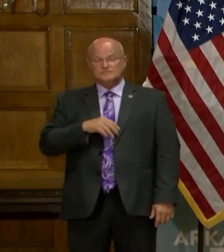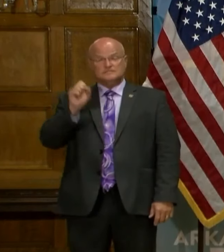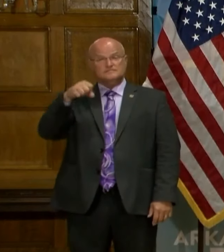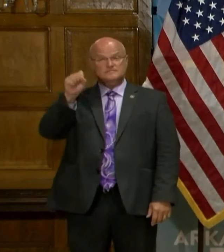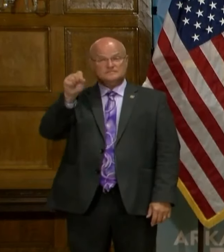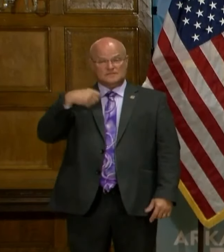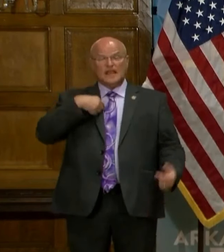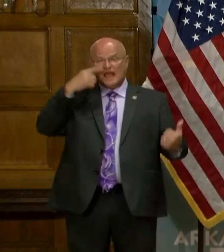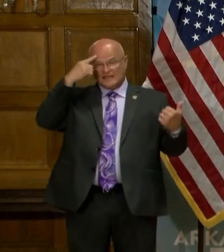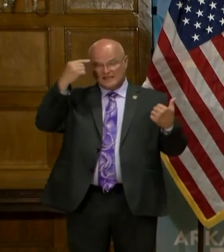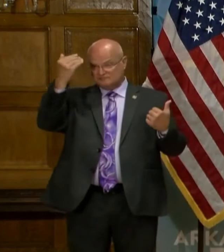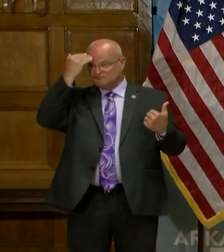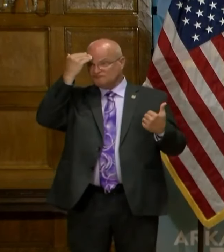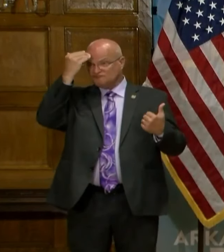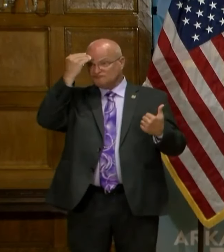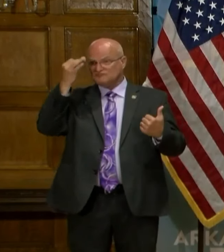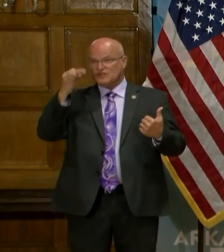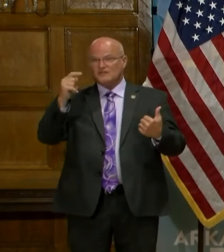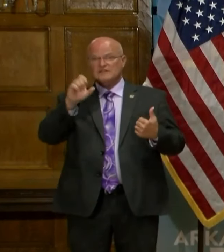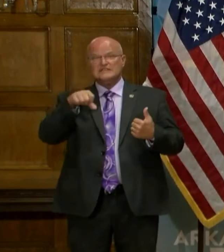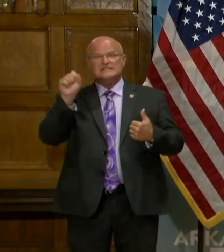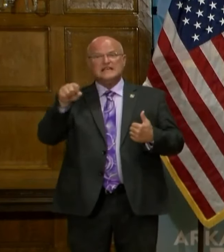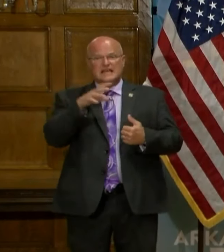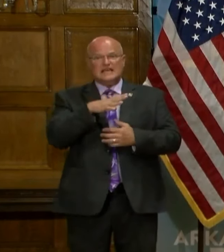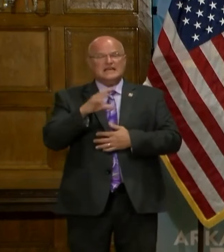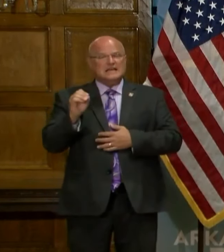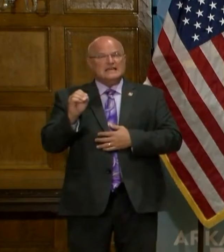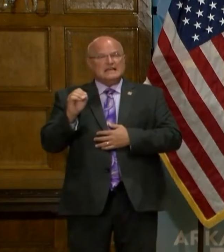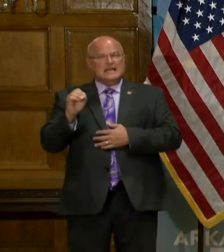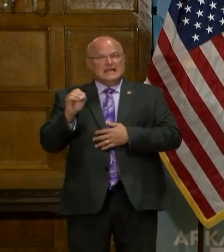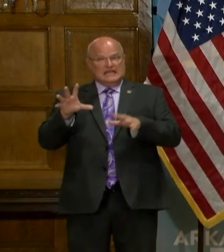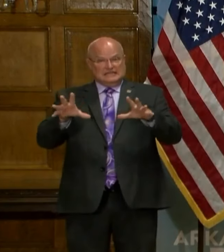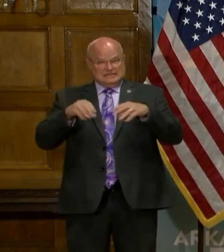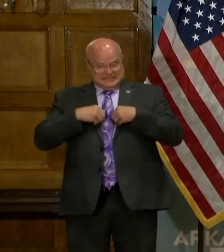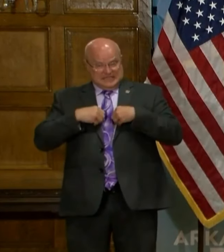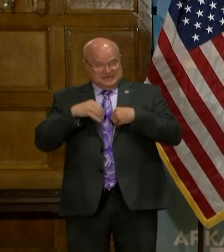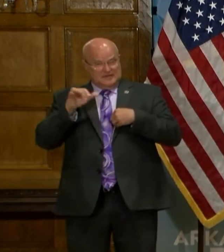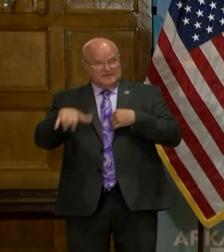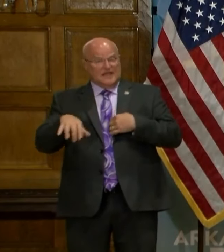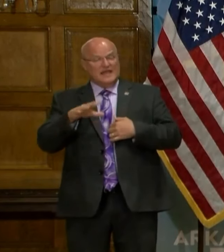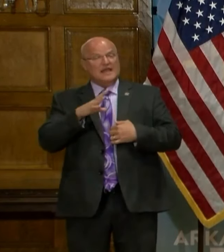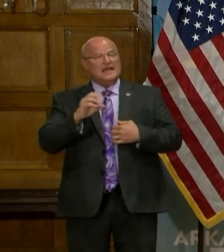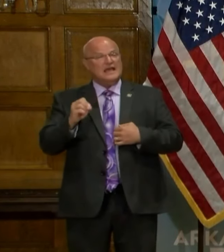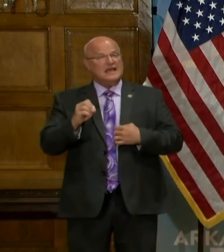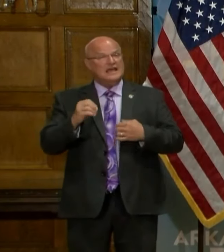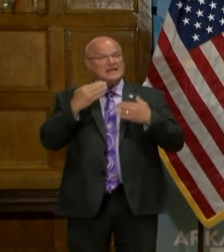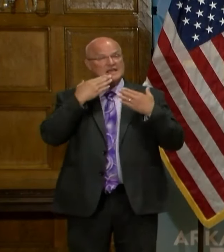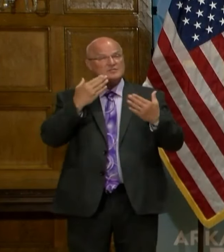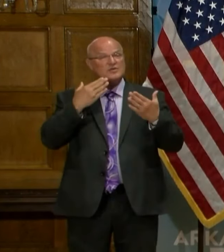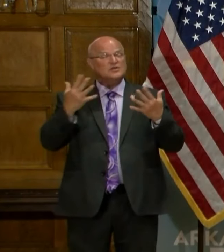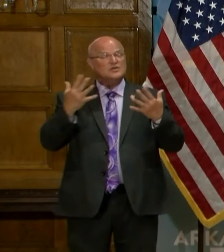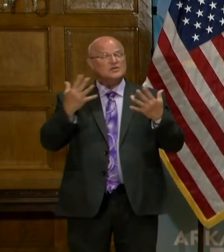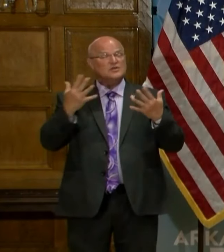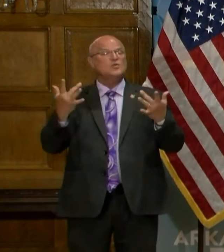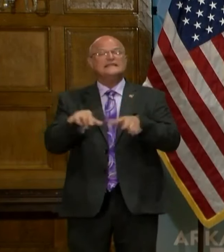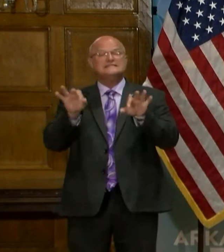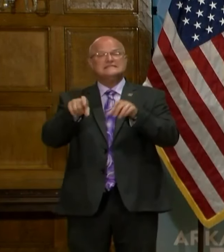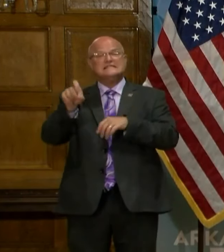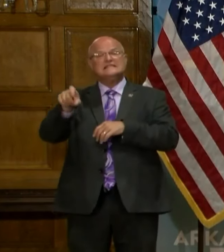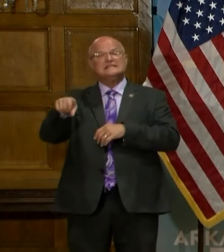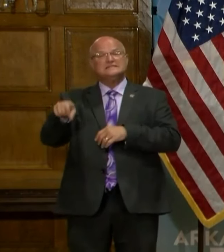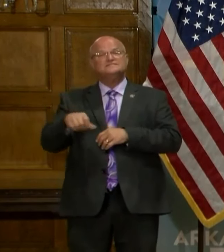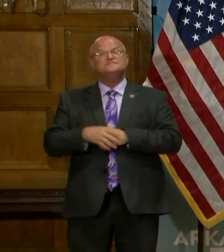Yes, I think there's a growing awareness of it and a growing acceptance of it and an appreciation to why that is needed.